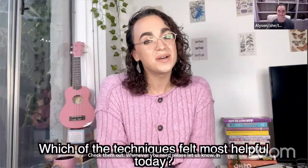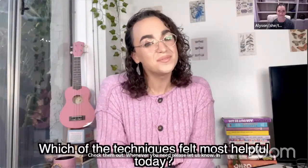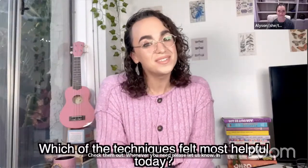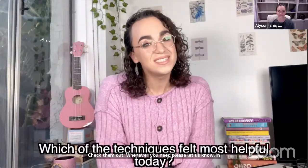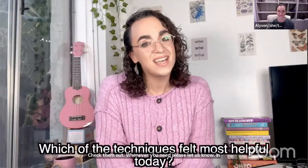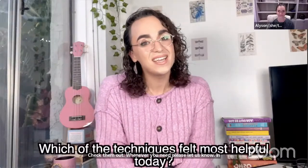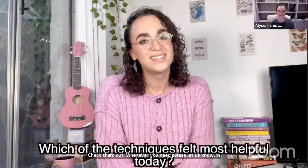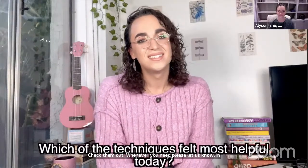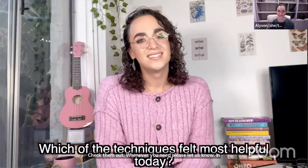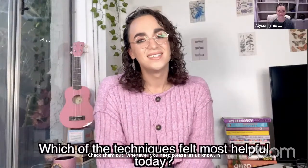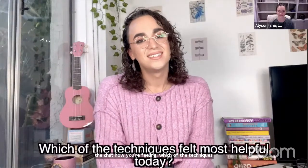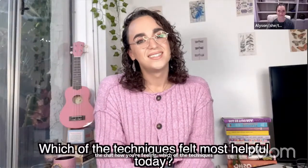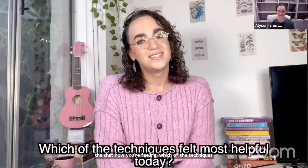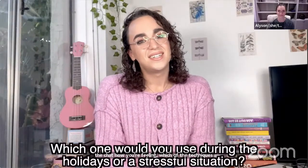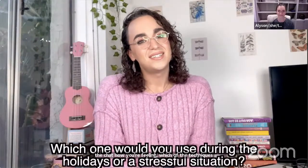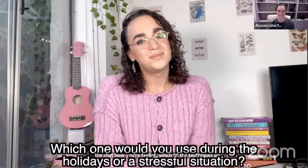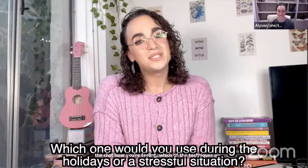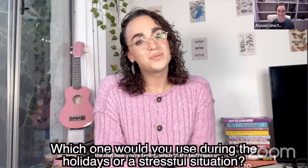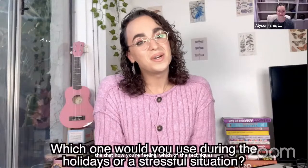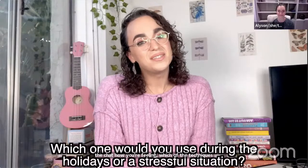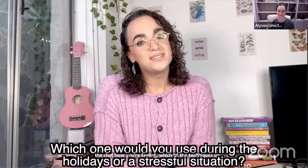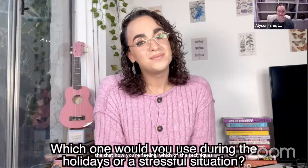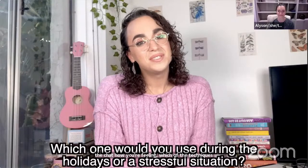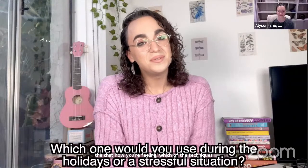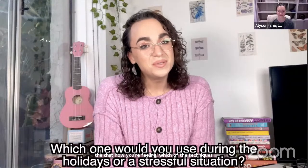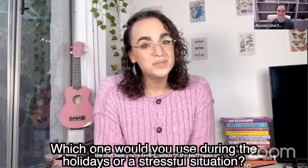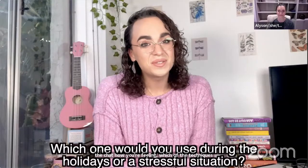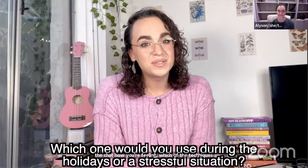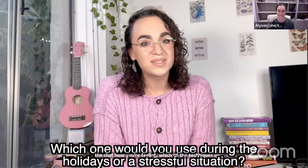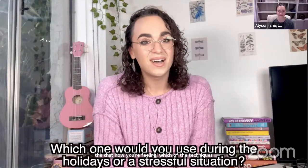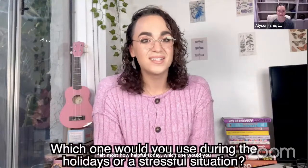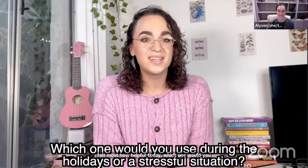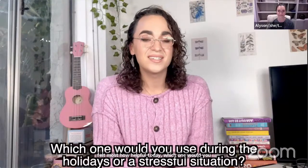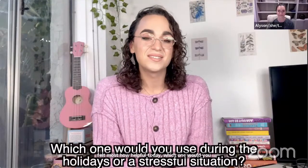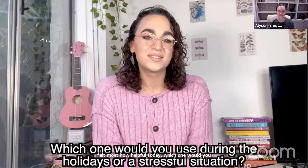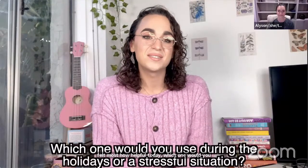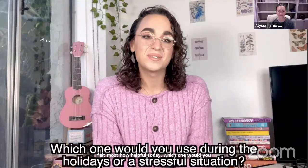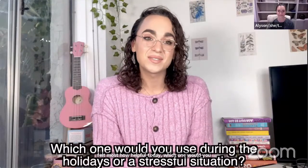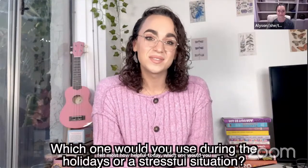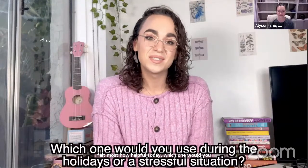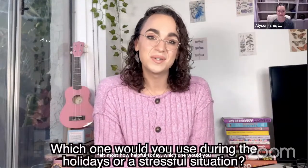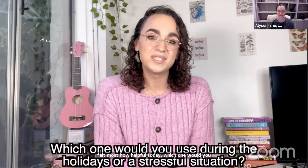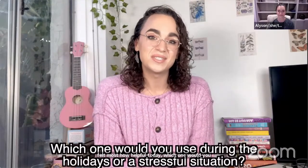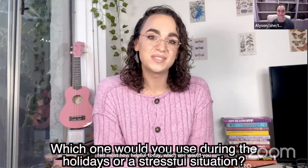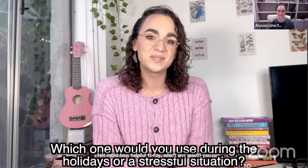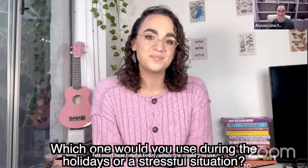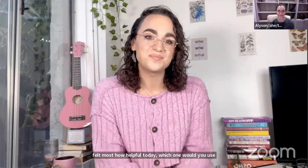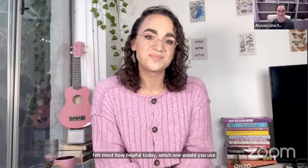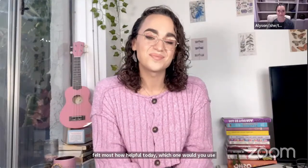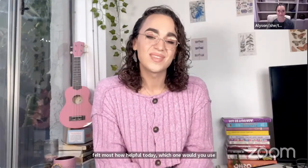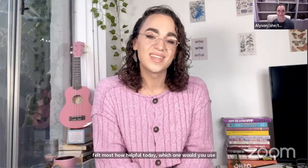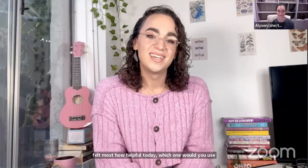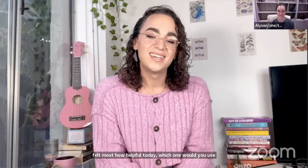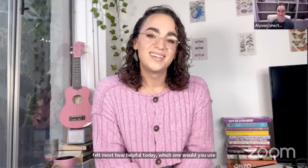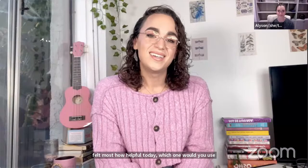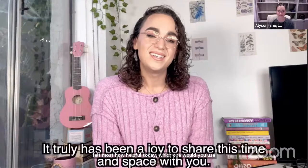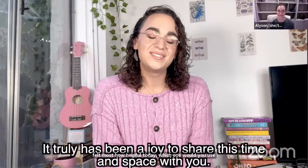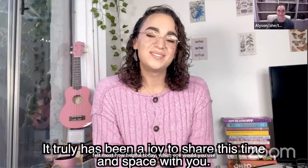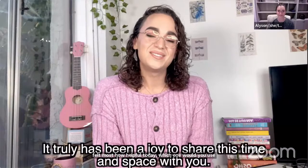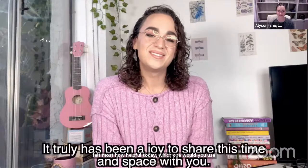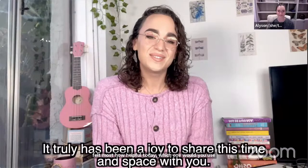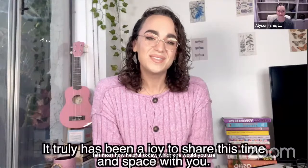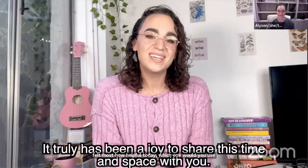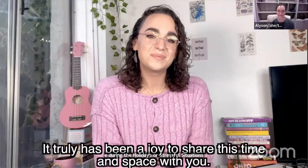most helpful today. Which one would you use during the holidays or stressful situations?